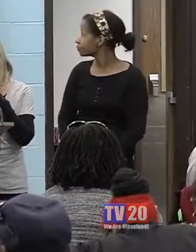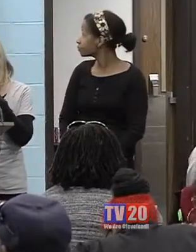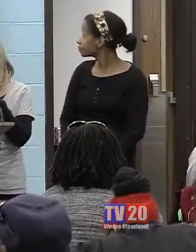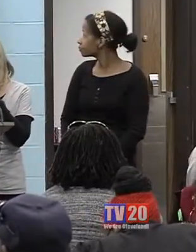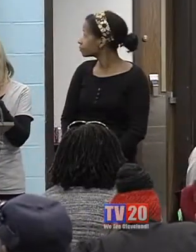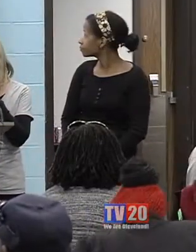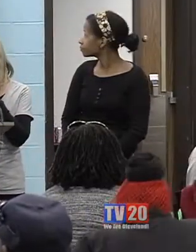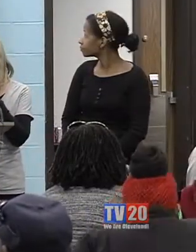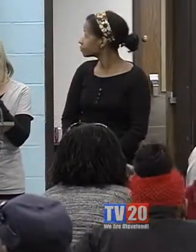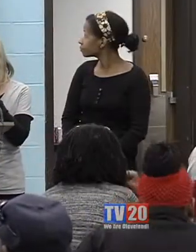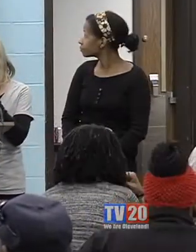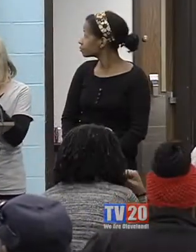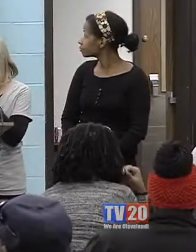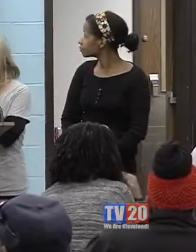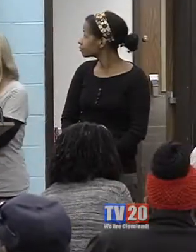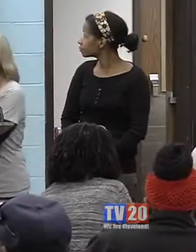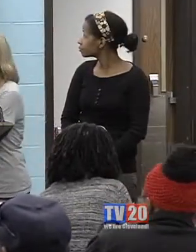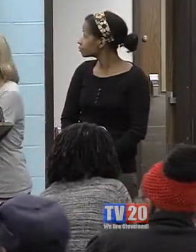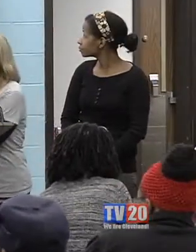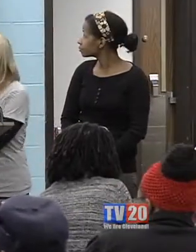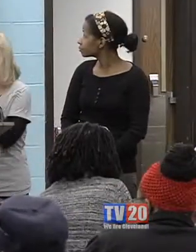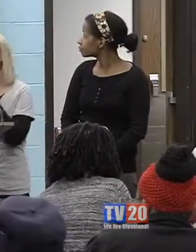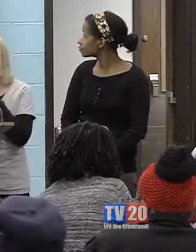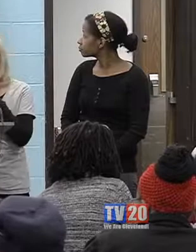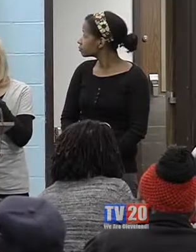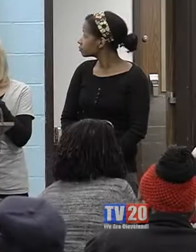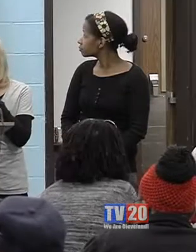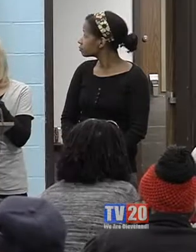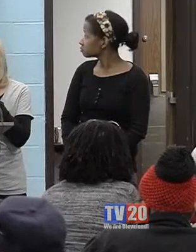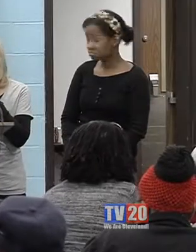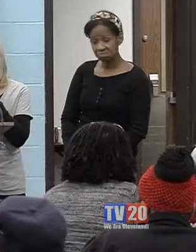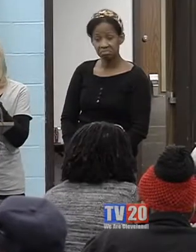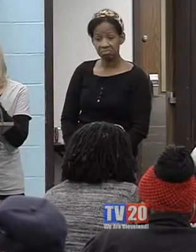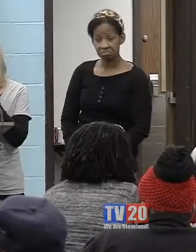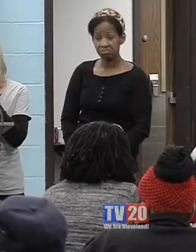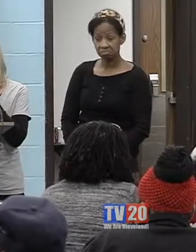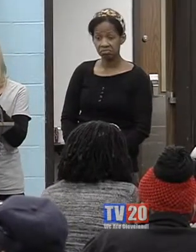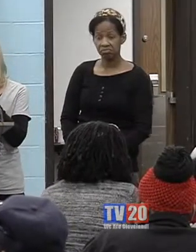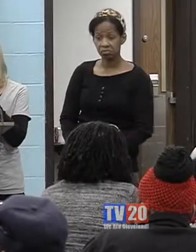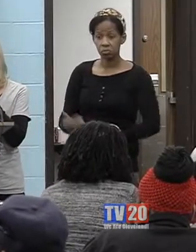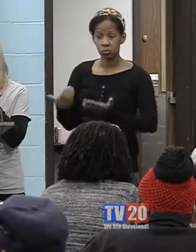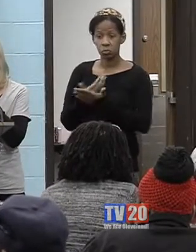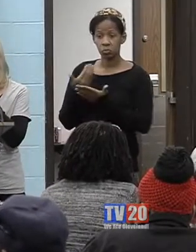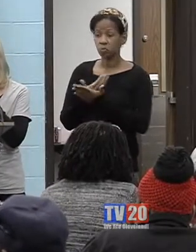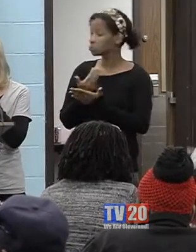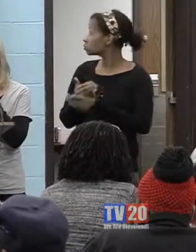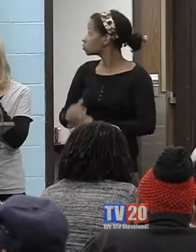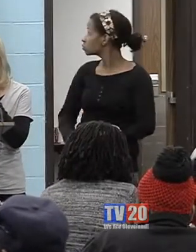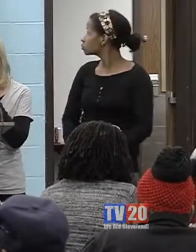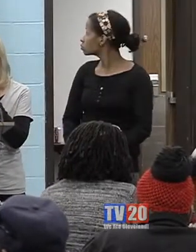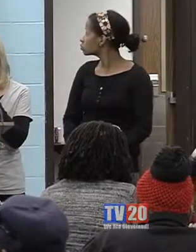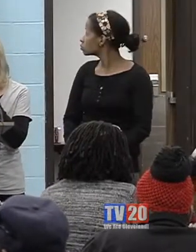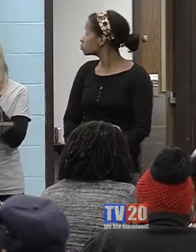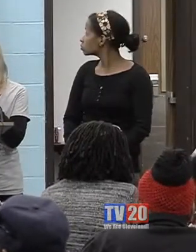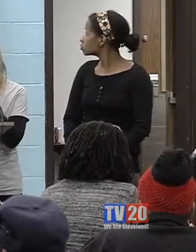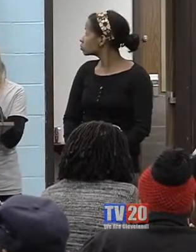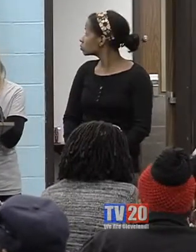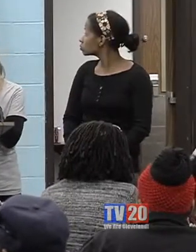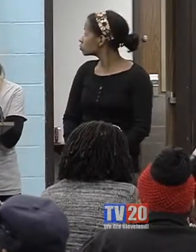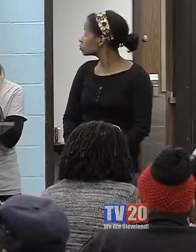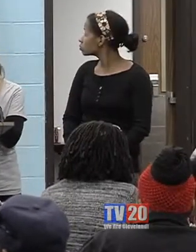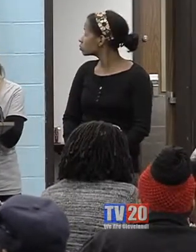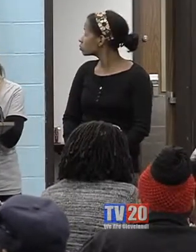them that are right on the screen now. There's a CCTV, there's a Cyber Eyes. That's a full Android tablet on the side of the screen in the middle